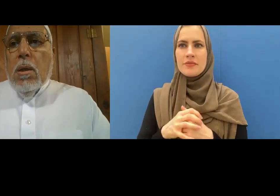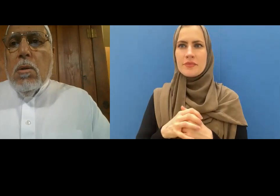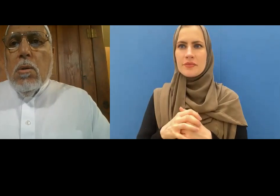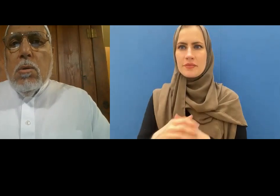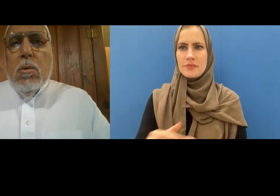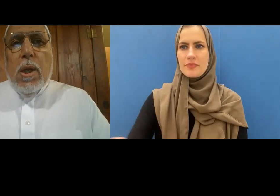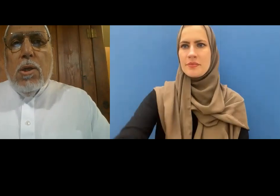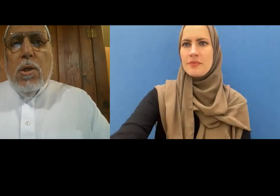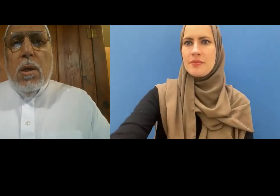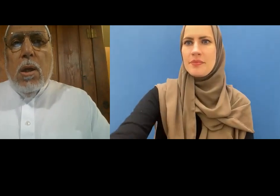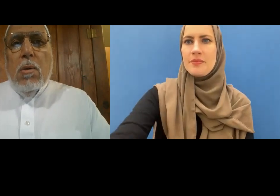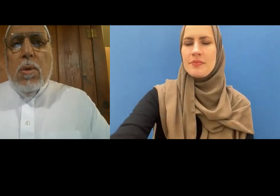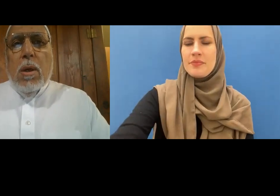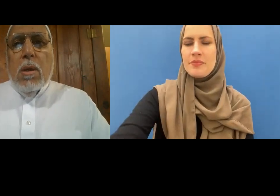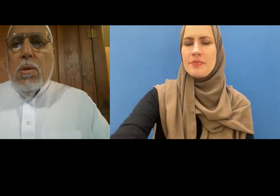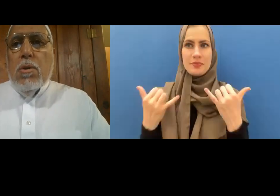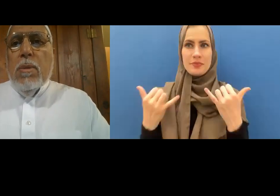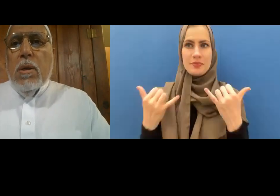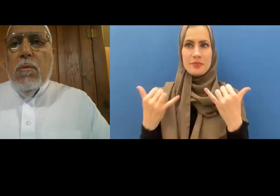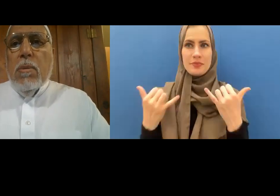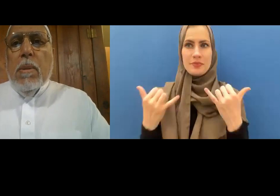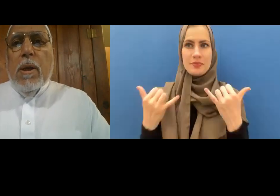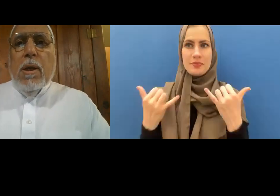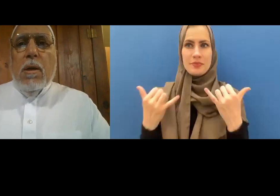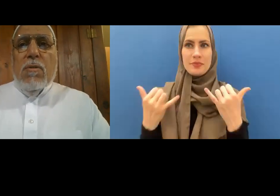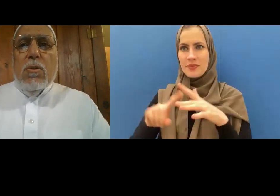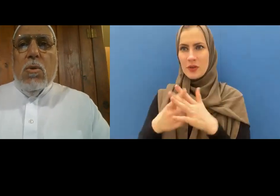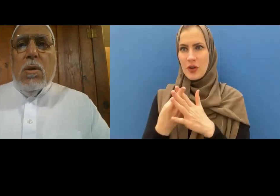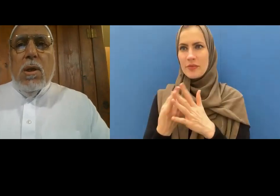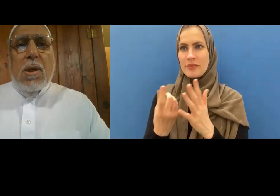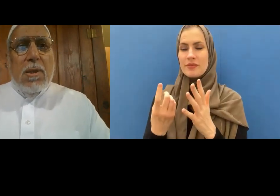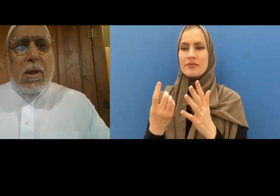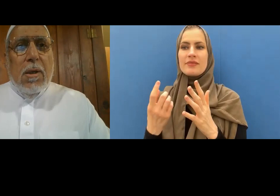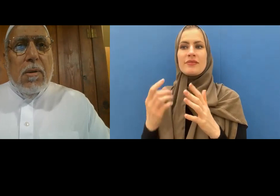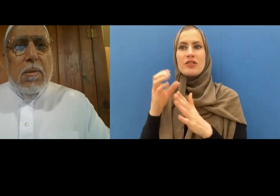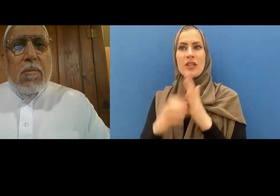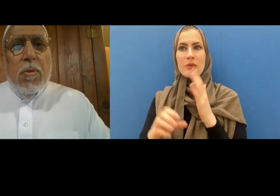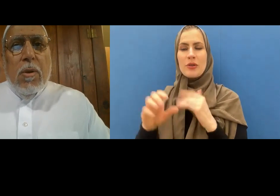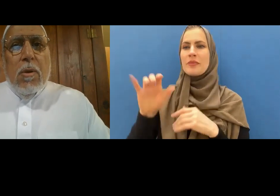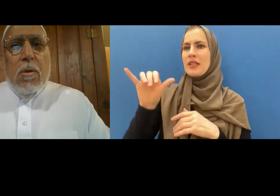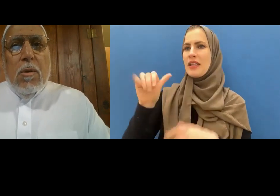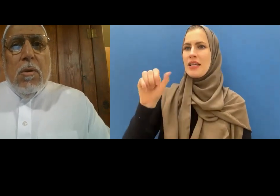35. And today, inshallah, we are resuming from the beginning of Surah Yasin,